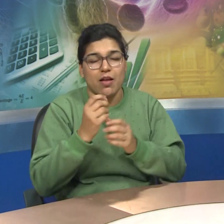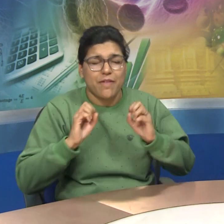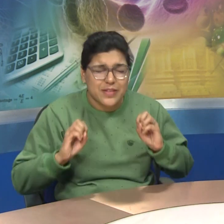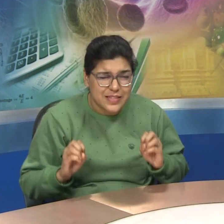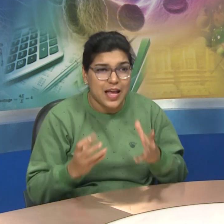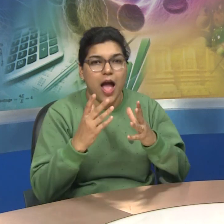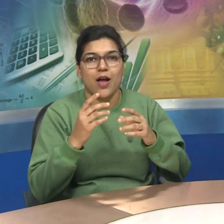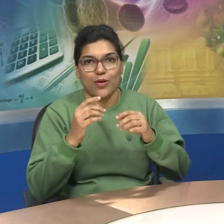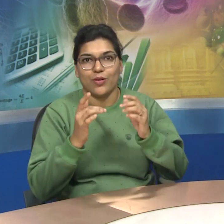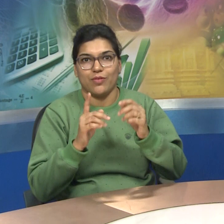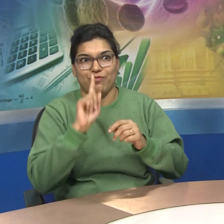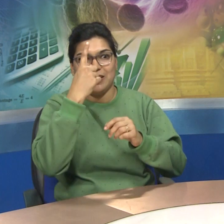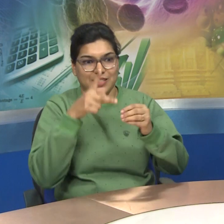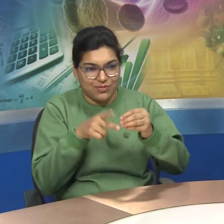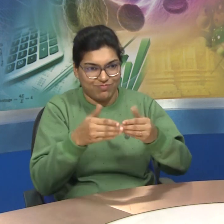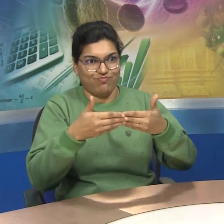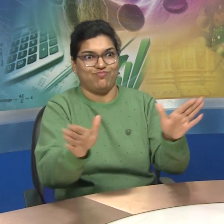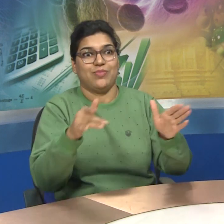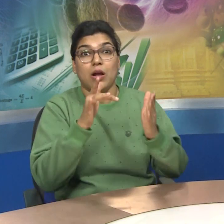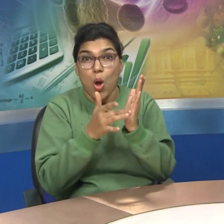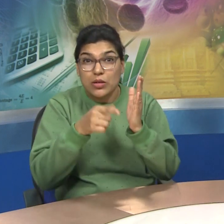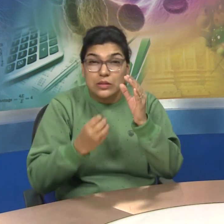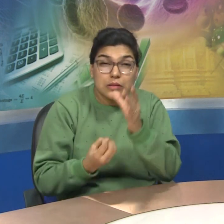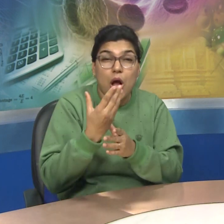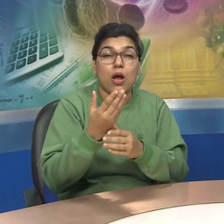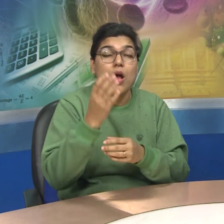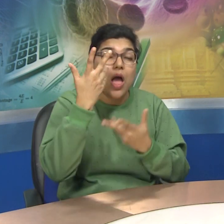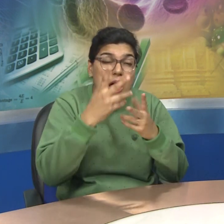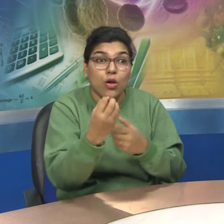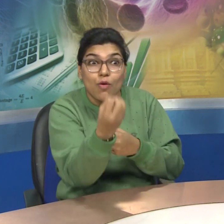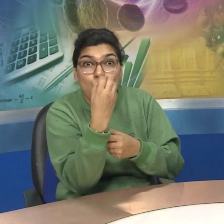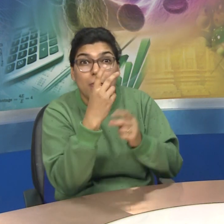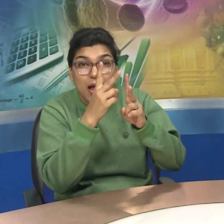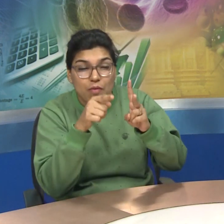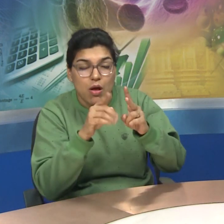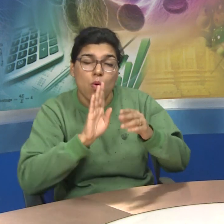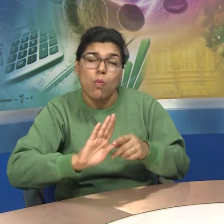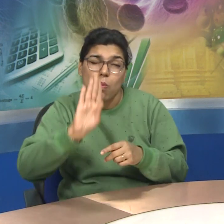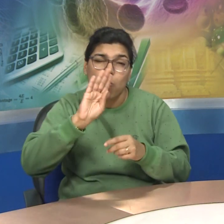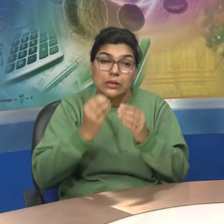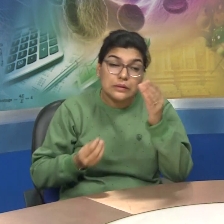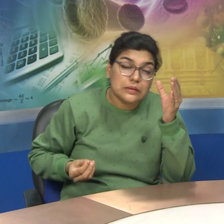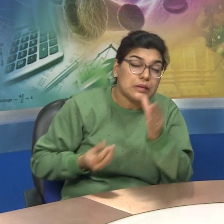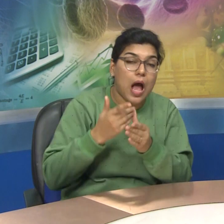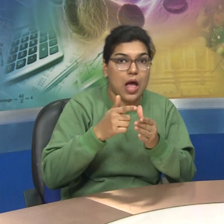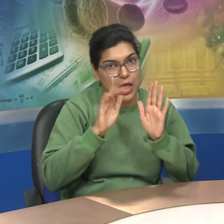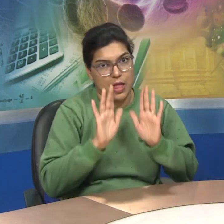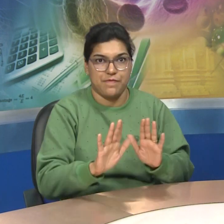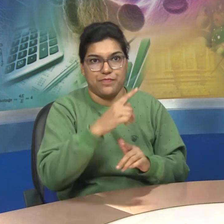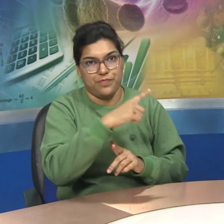Since the time the electronic sources were started, so all the records are